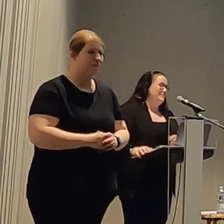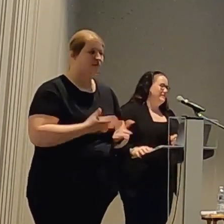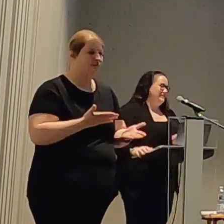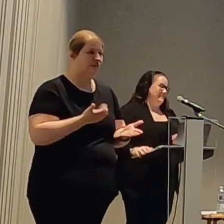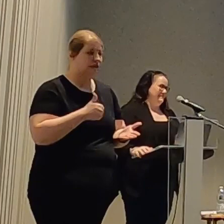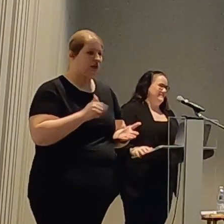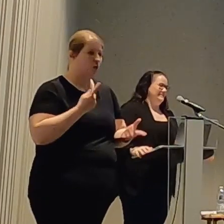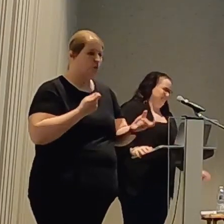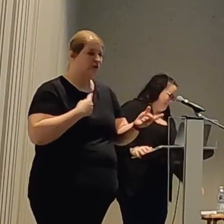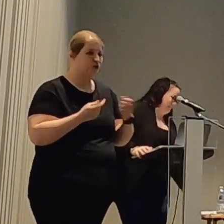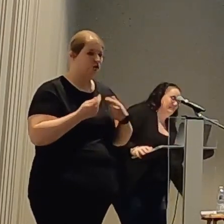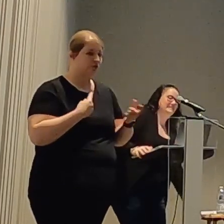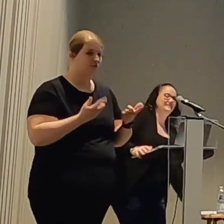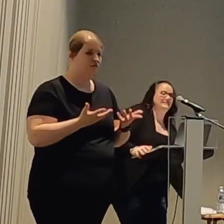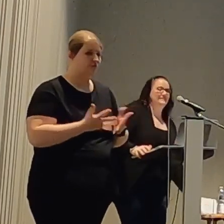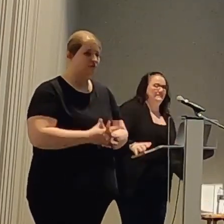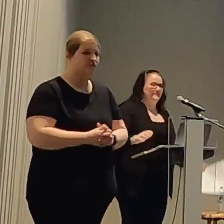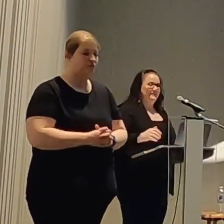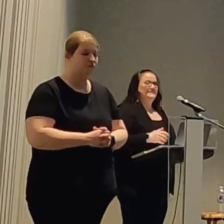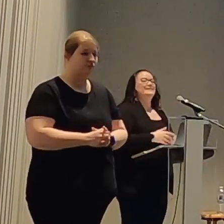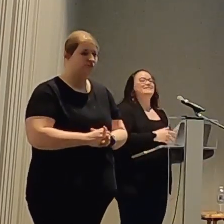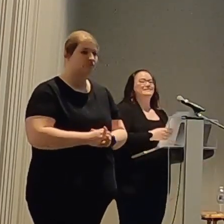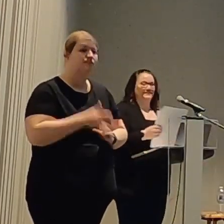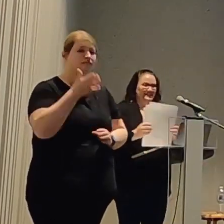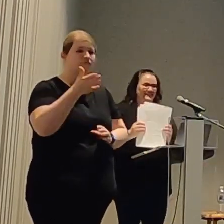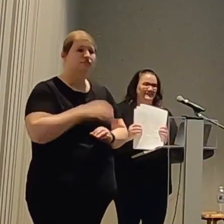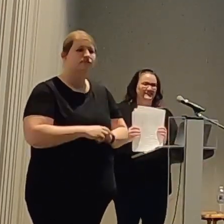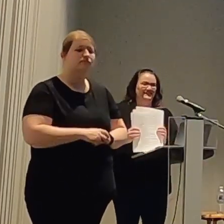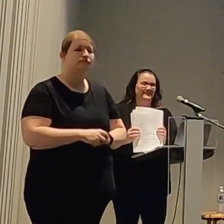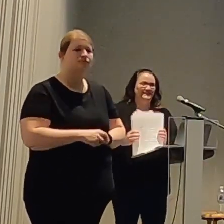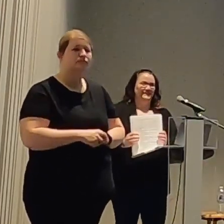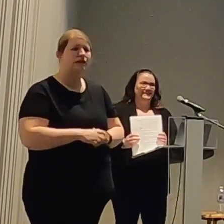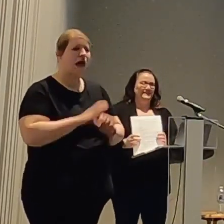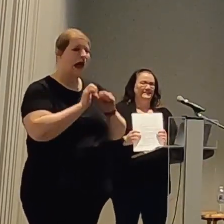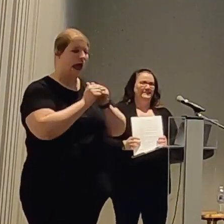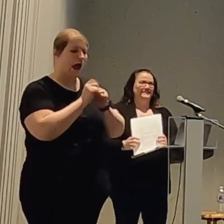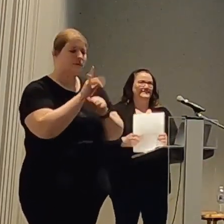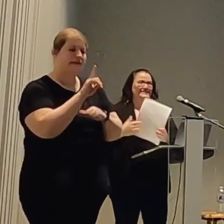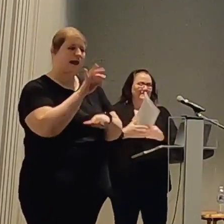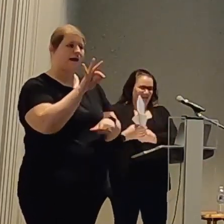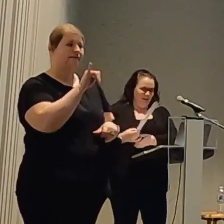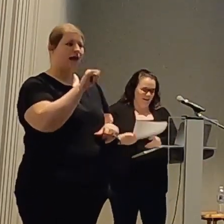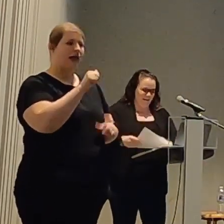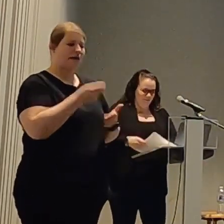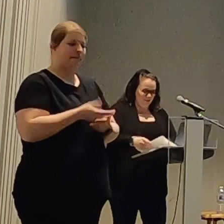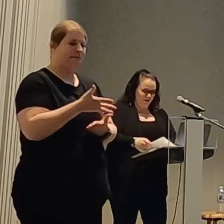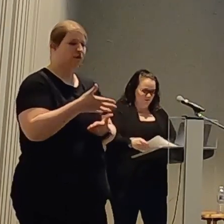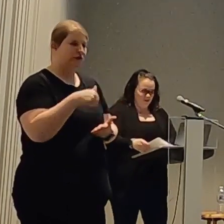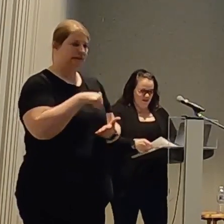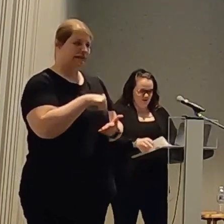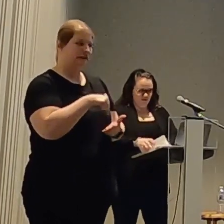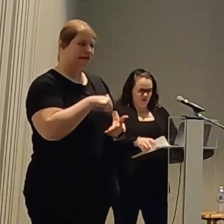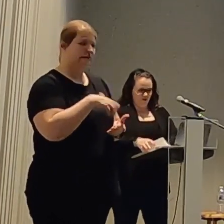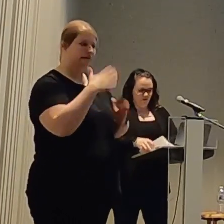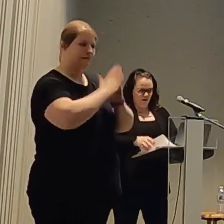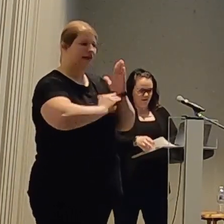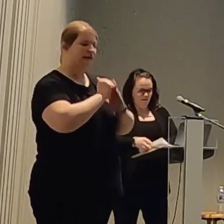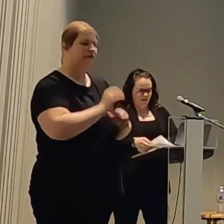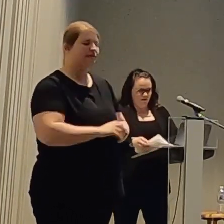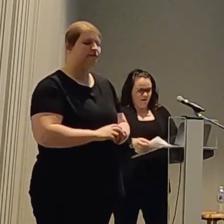Are there any questions? Yes? How did FIA come to acquire the piece? That's a great question.